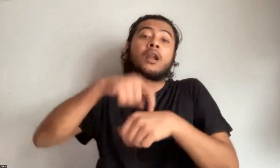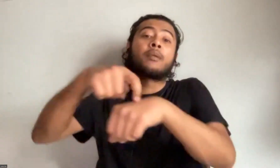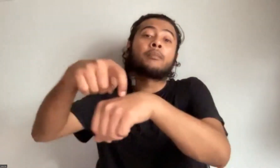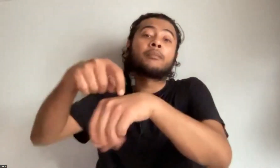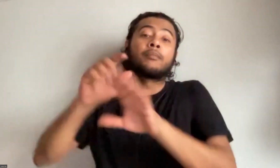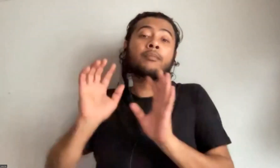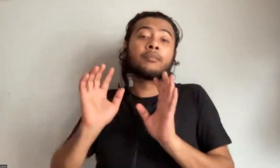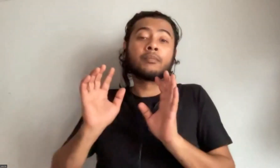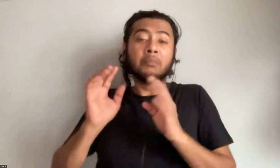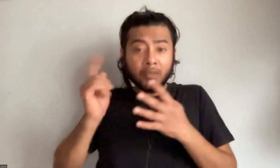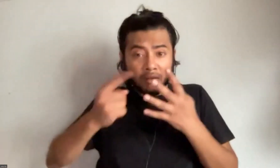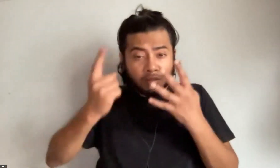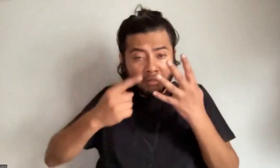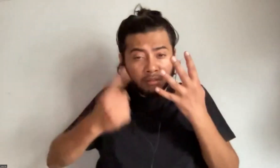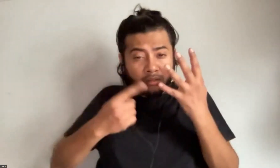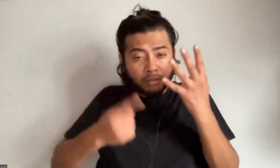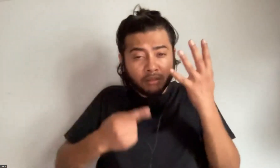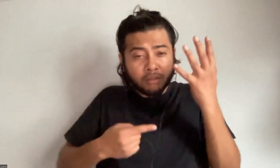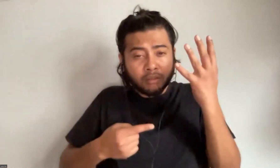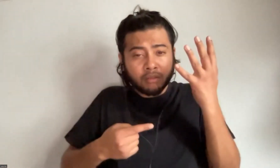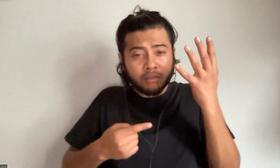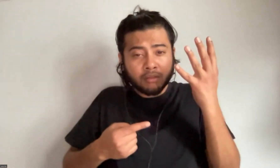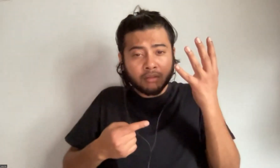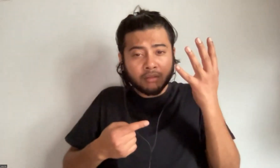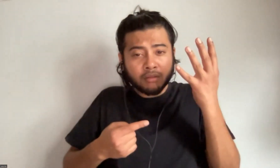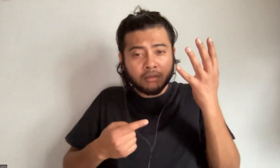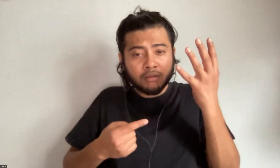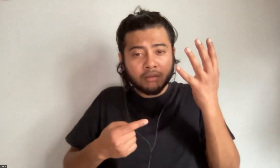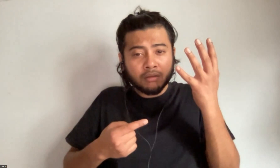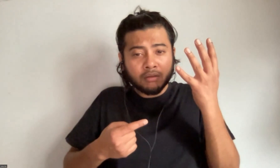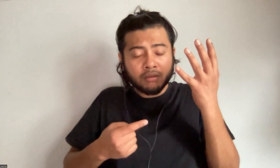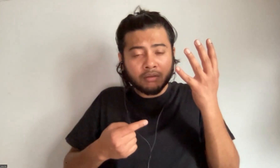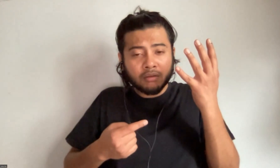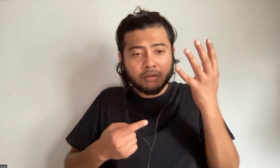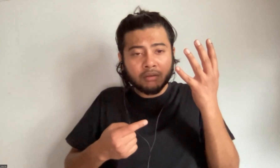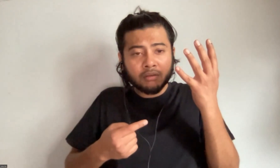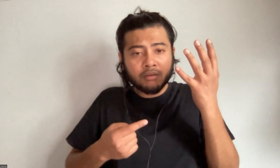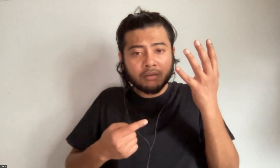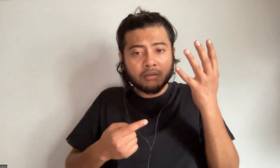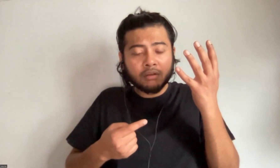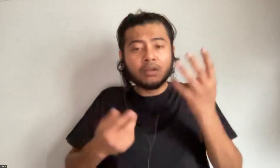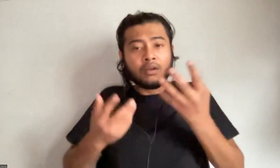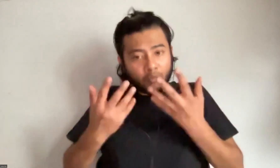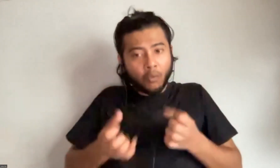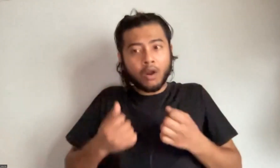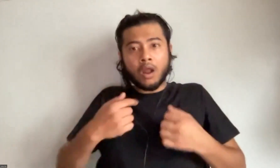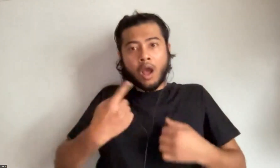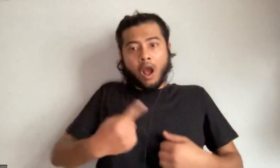we are with our Father, when we are with Krishna, we are not happy with Him. And when we are happy, we